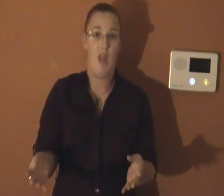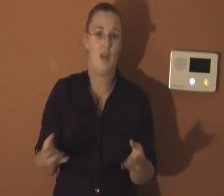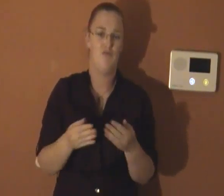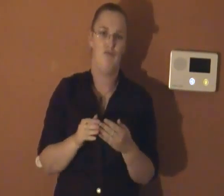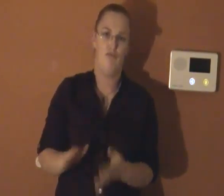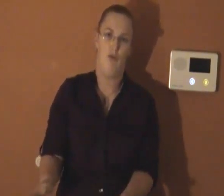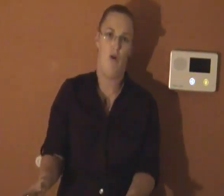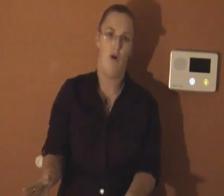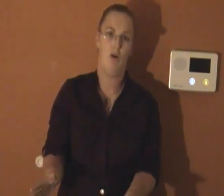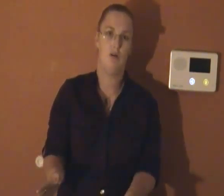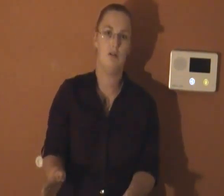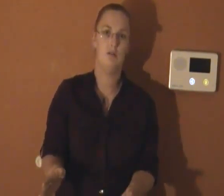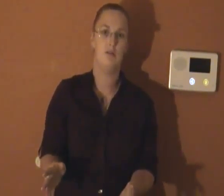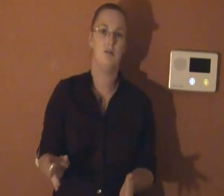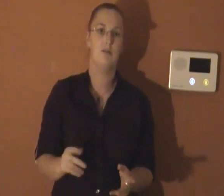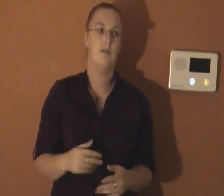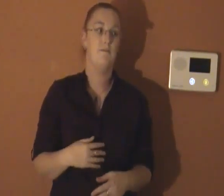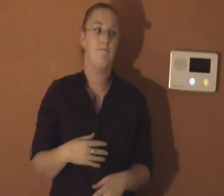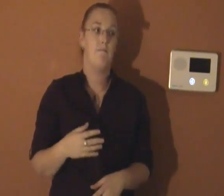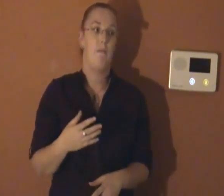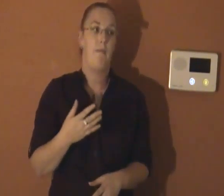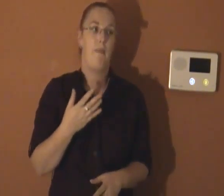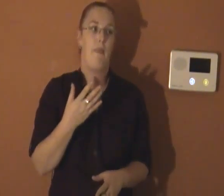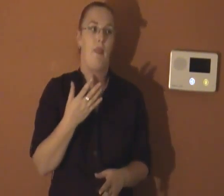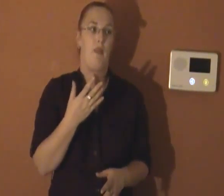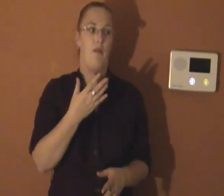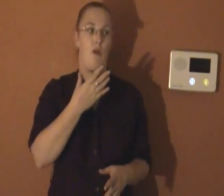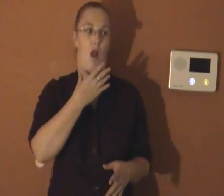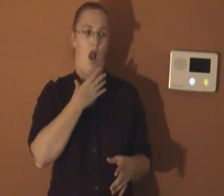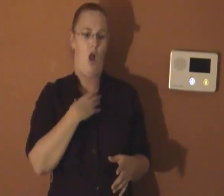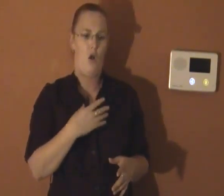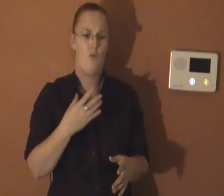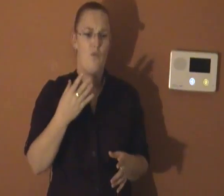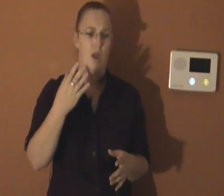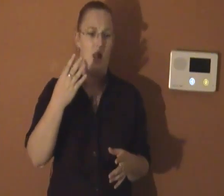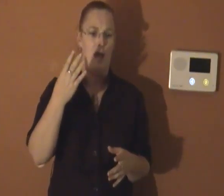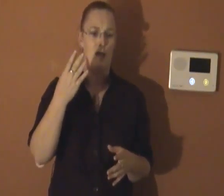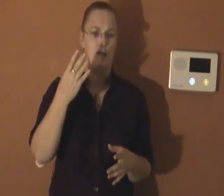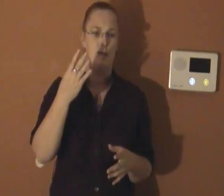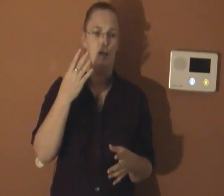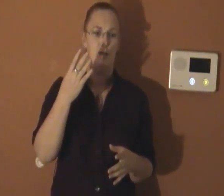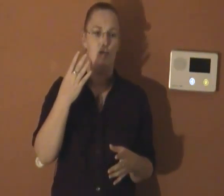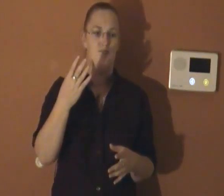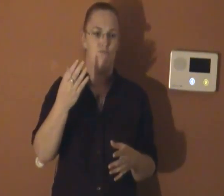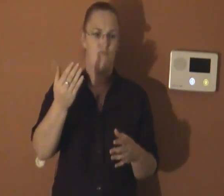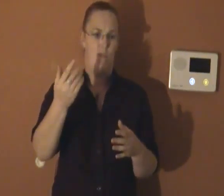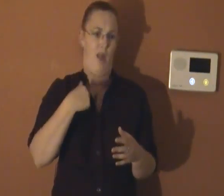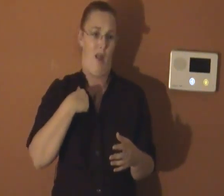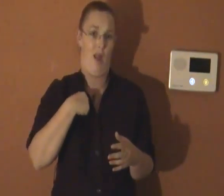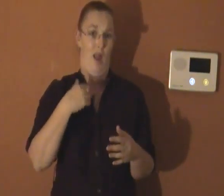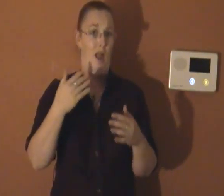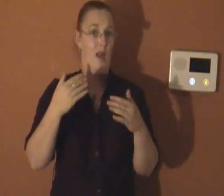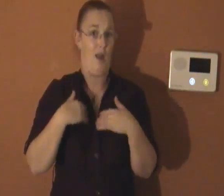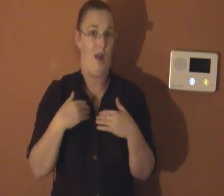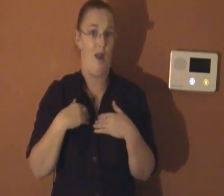There's many things I wish I would have been able to have, like the old monk's bench, which was in fact a bench which